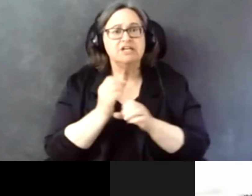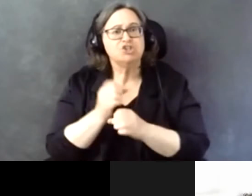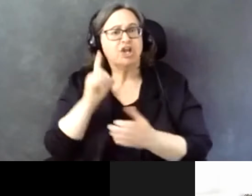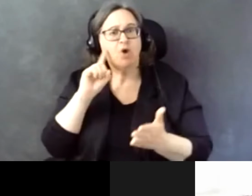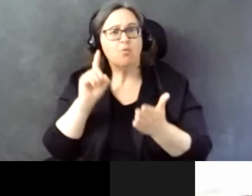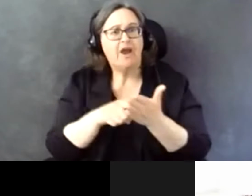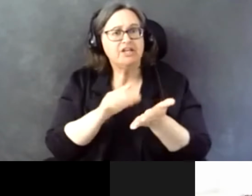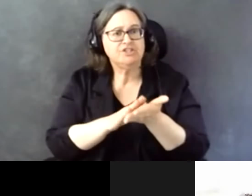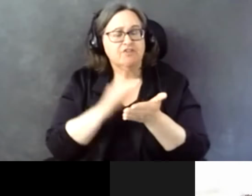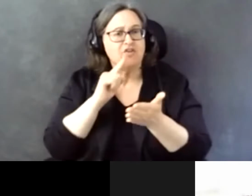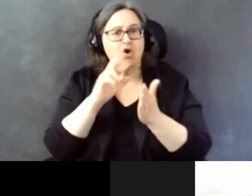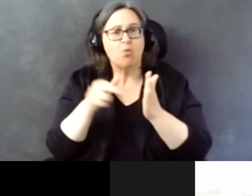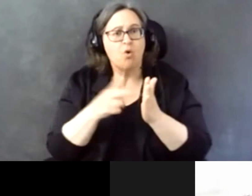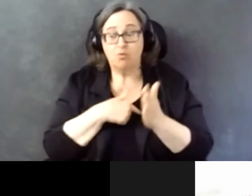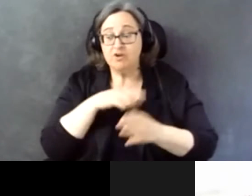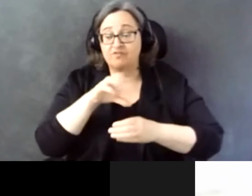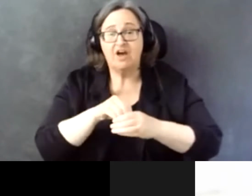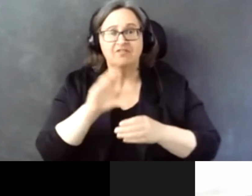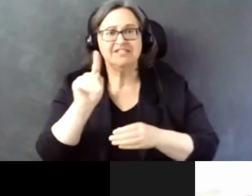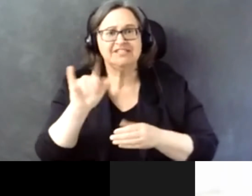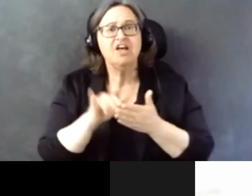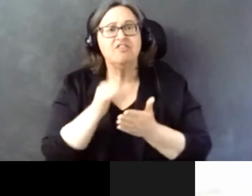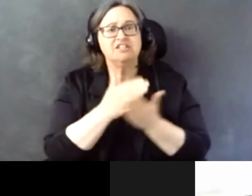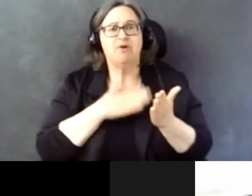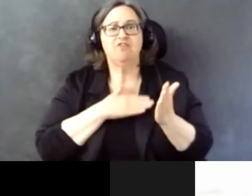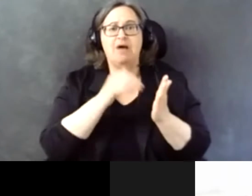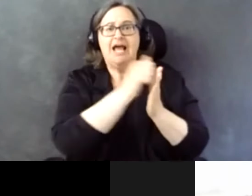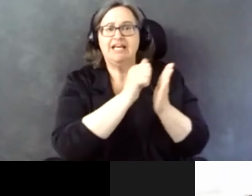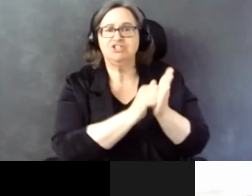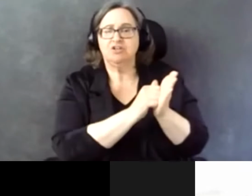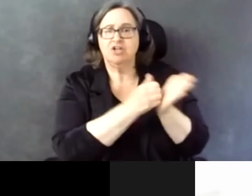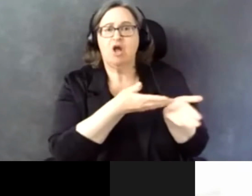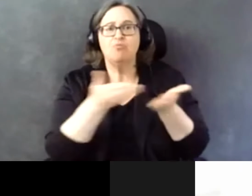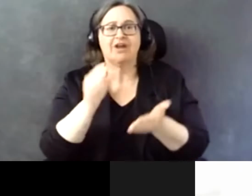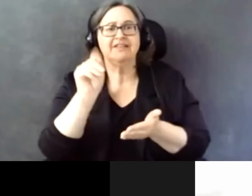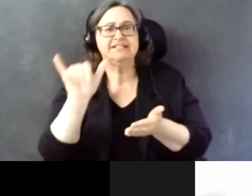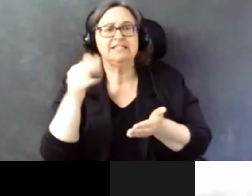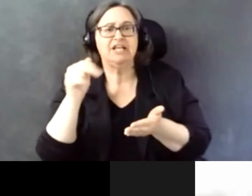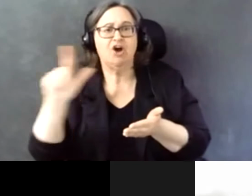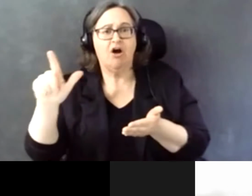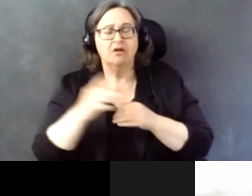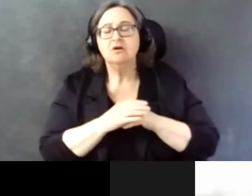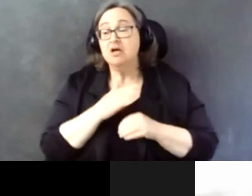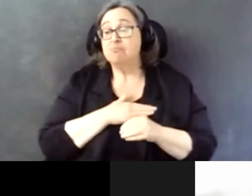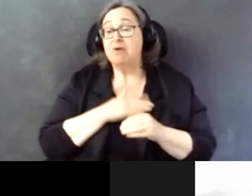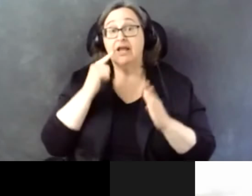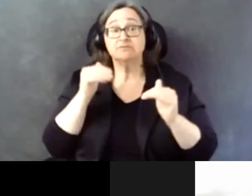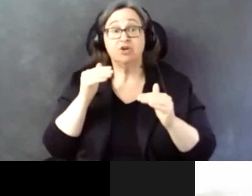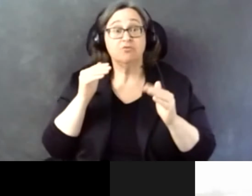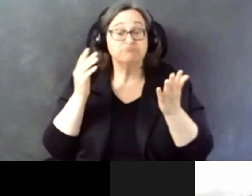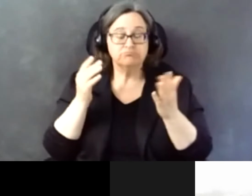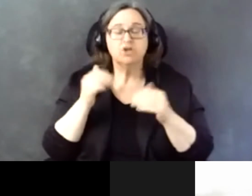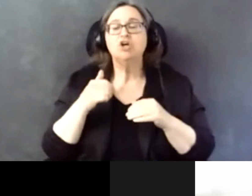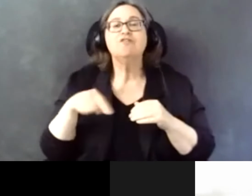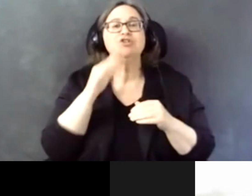for the role that we play in the city that is part of the agenda that i am bringing with me to city hall my expectation and my hope is that you all will come